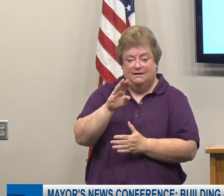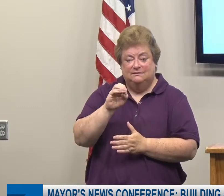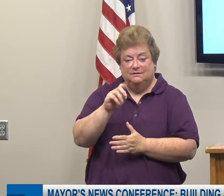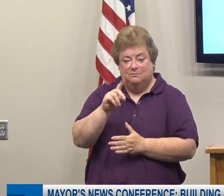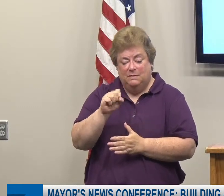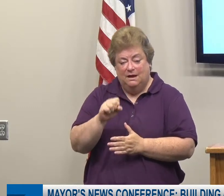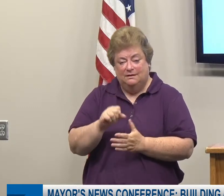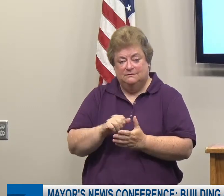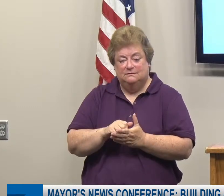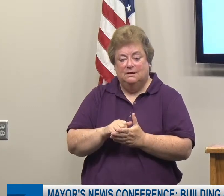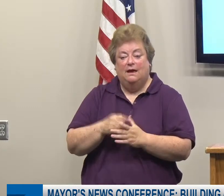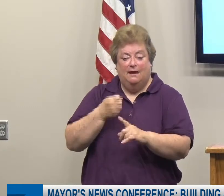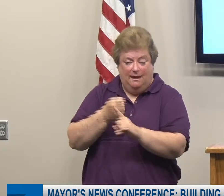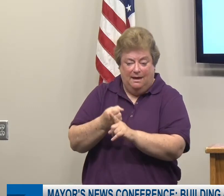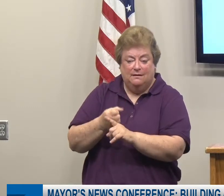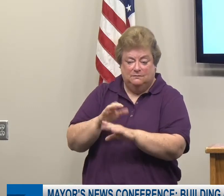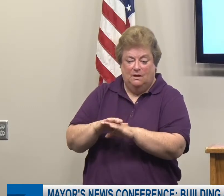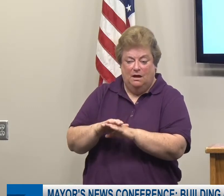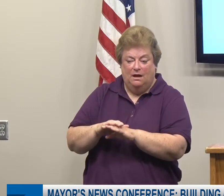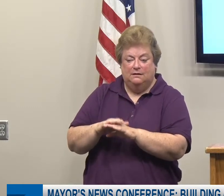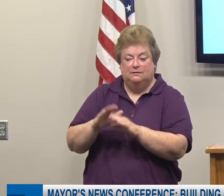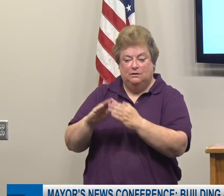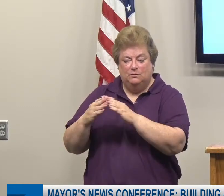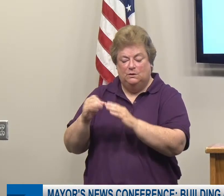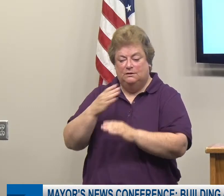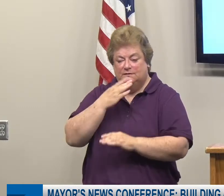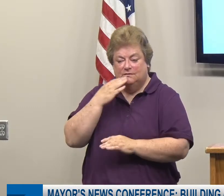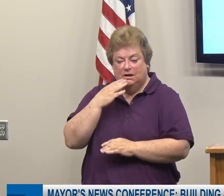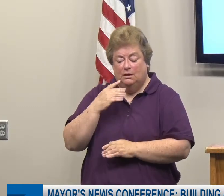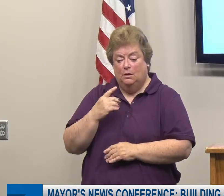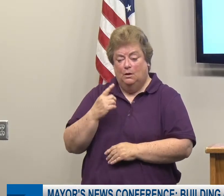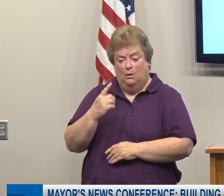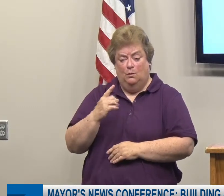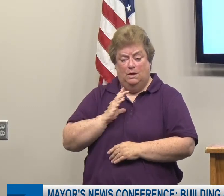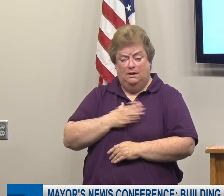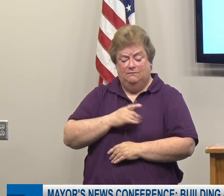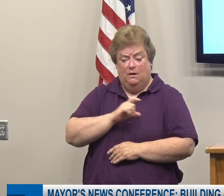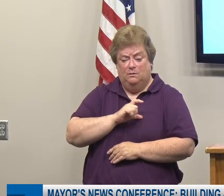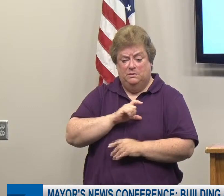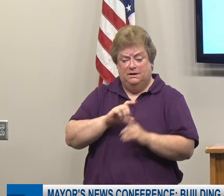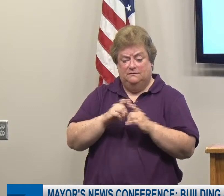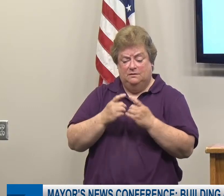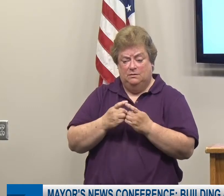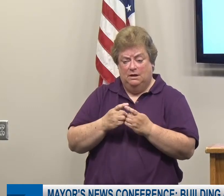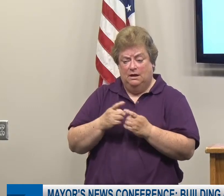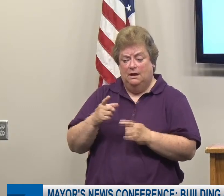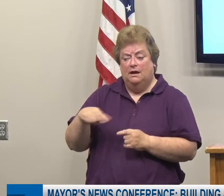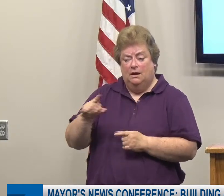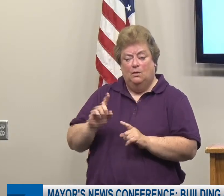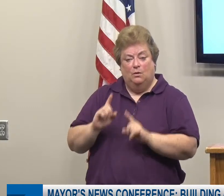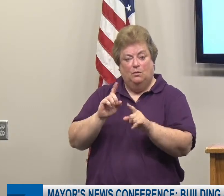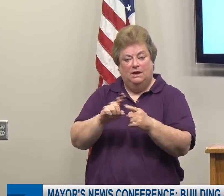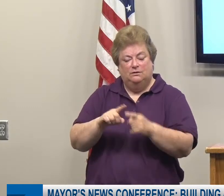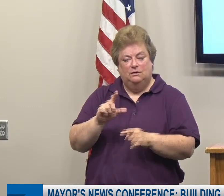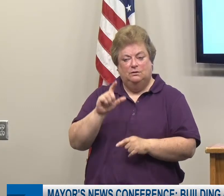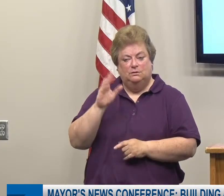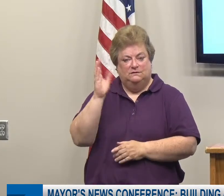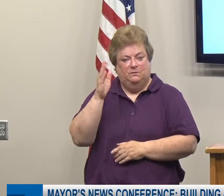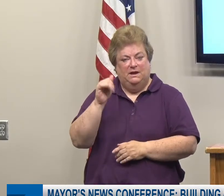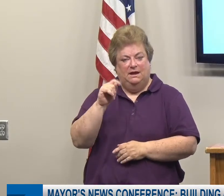on communities of color. In fact, one of our police officers, Captain Morrow, spoke at a roundtable the other